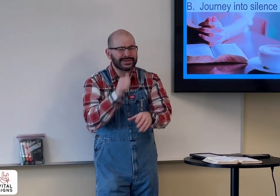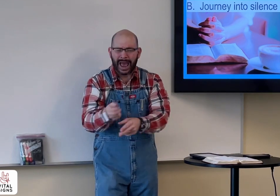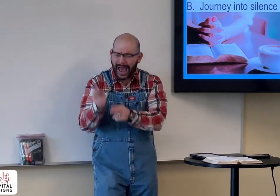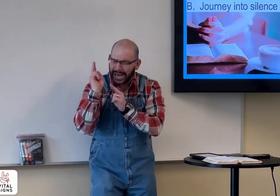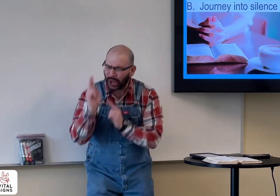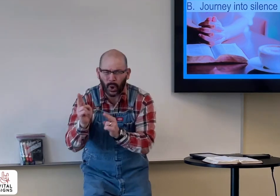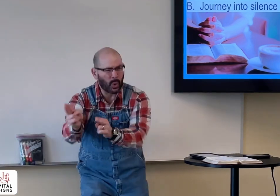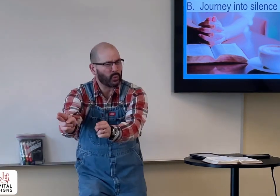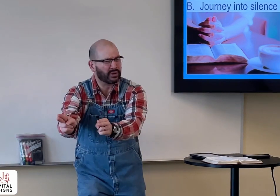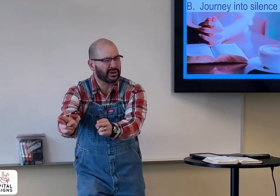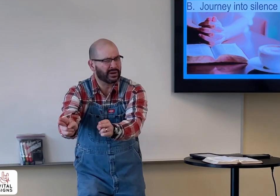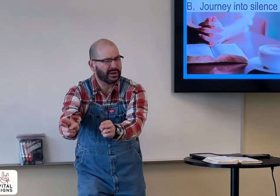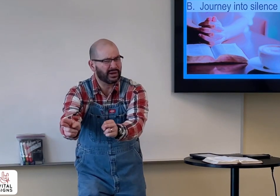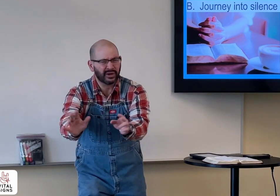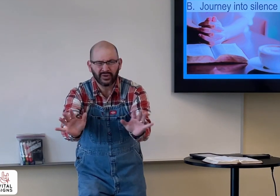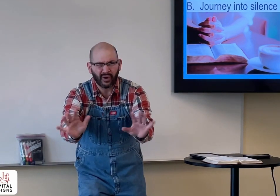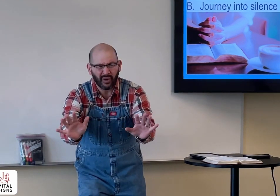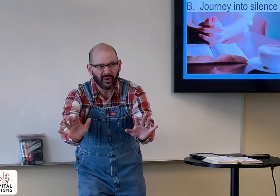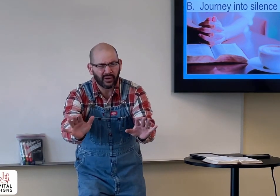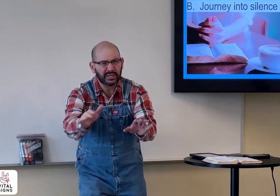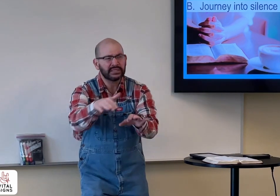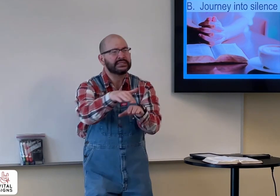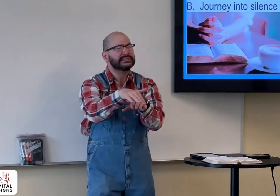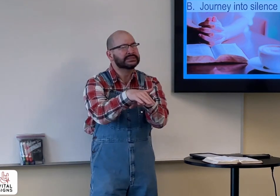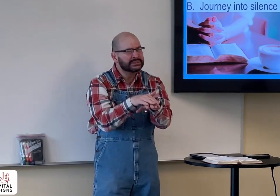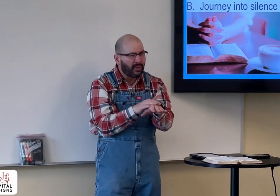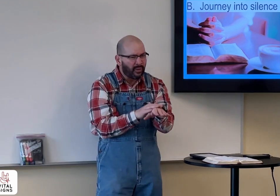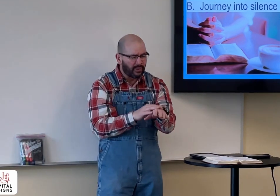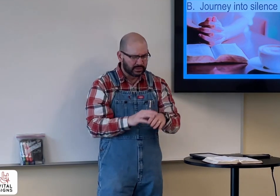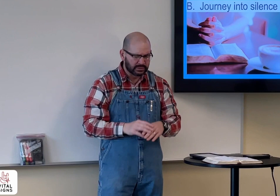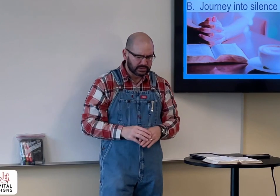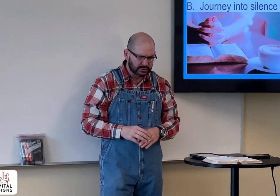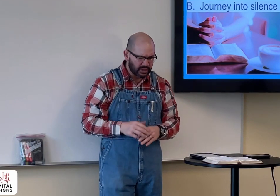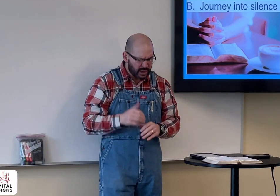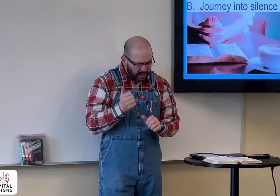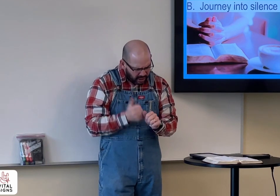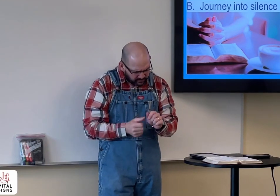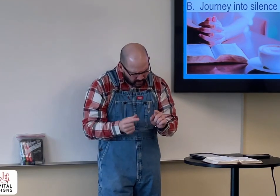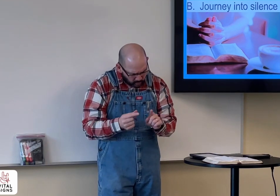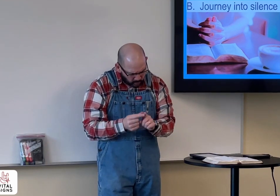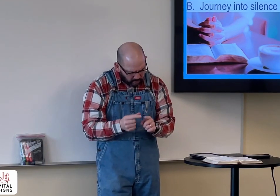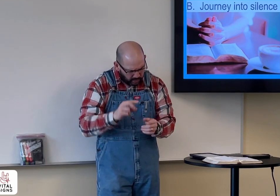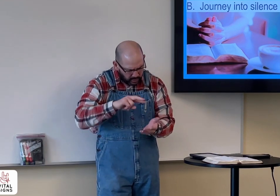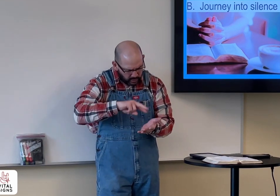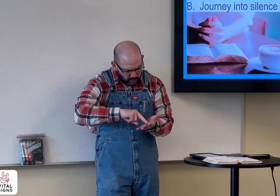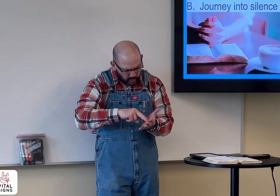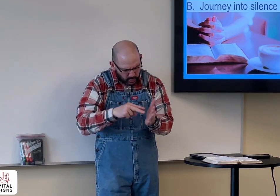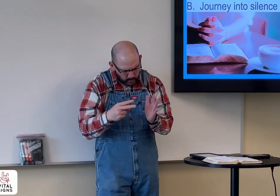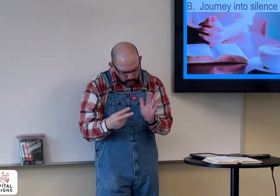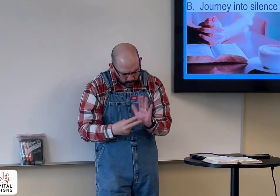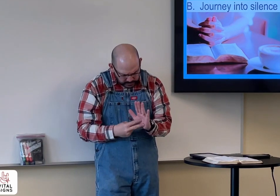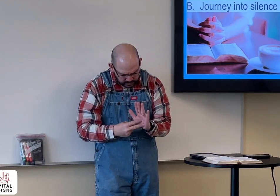slow. Don't be in such a hurry to get through it. Take it slow. Every word has a